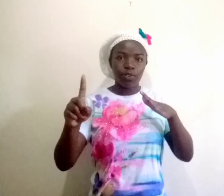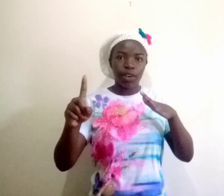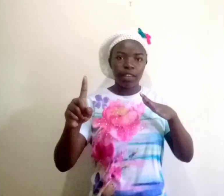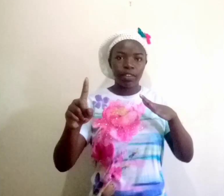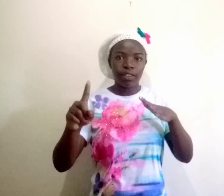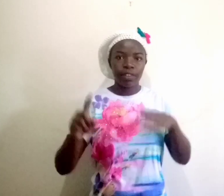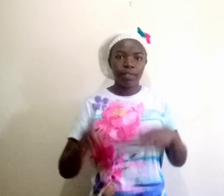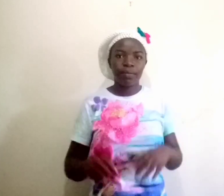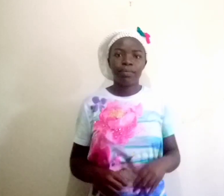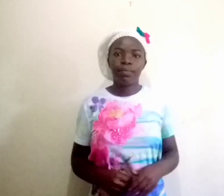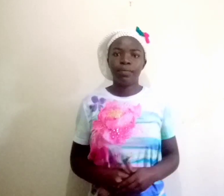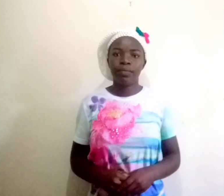Exodus,